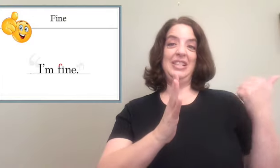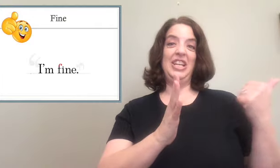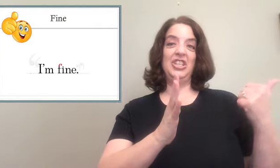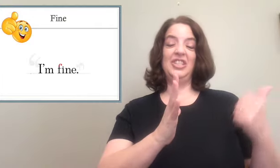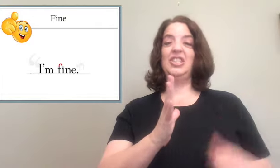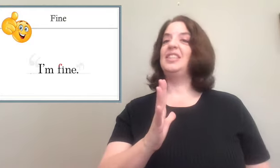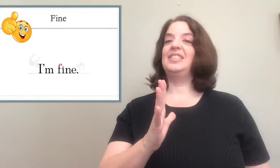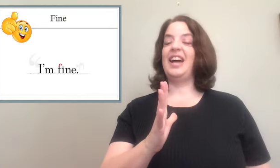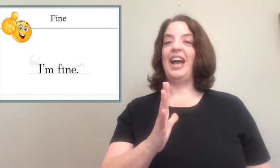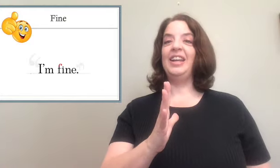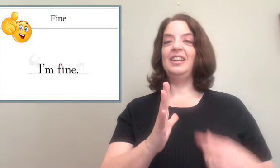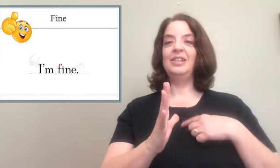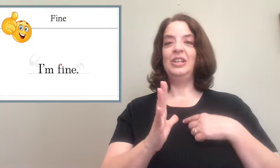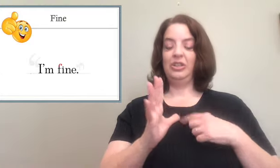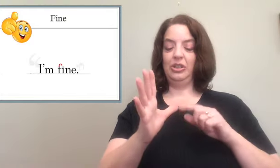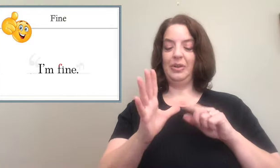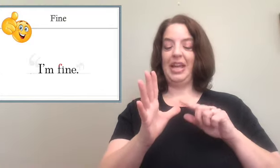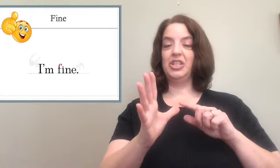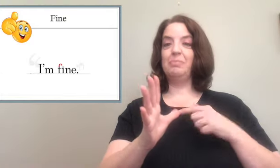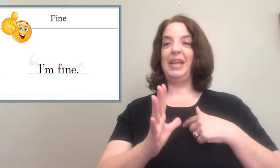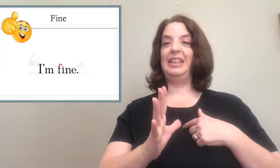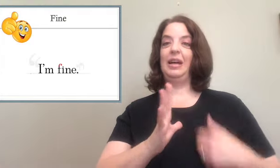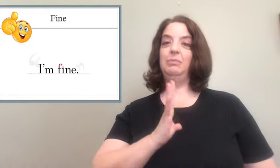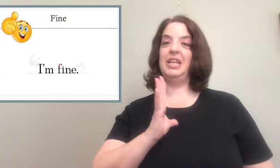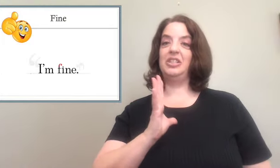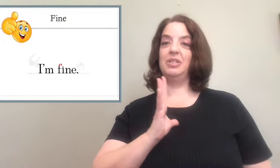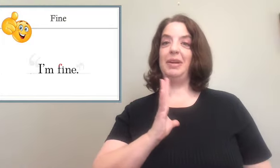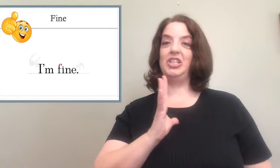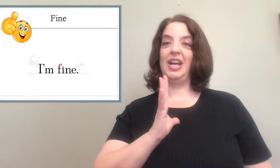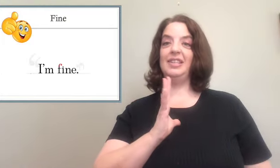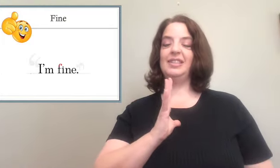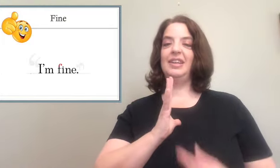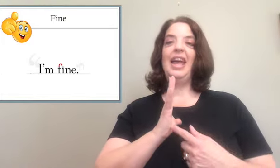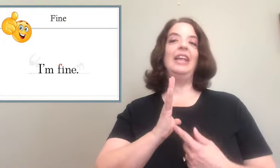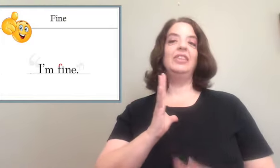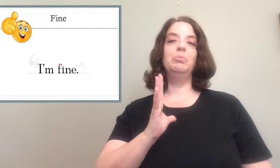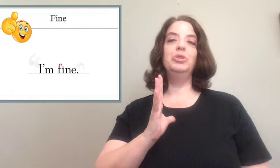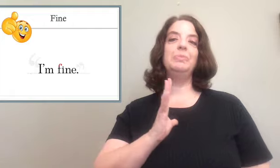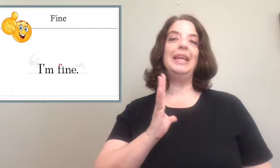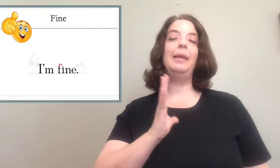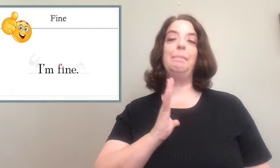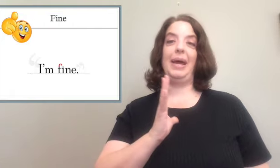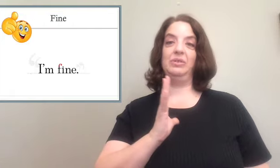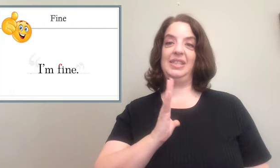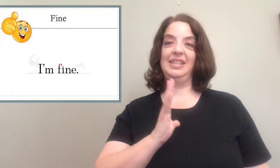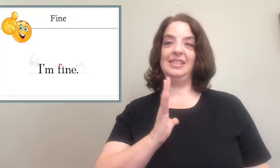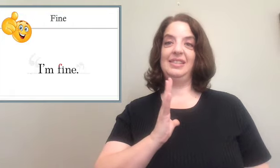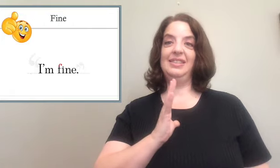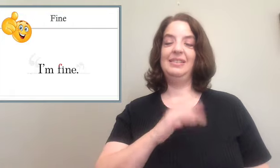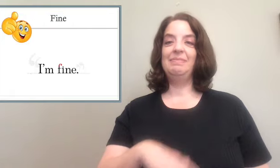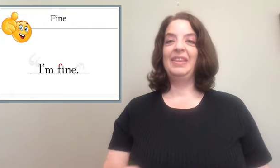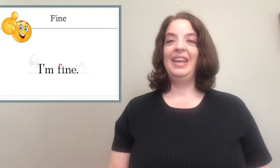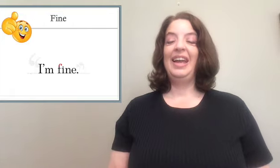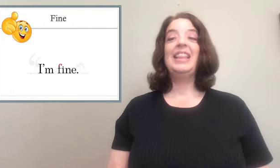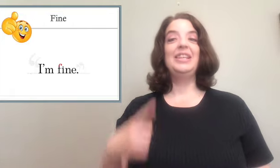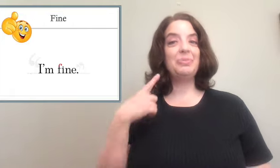orientation is to the side. The location, my thumb touches my chest. And then the movement, it bounces. This one will